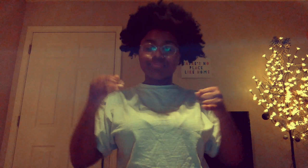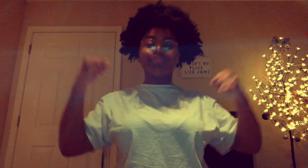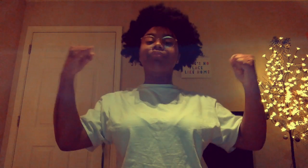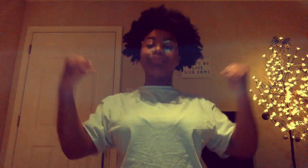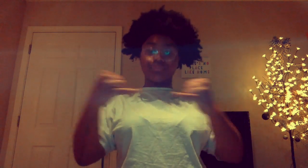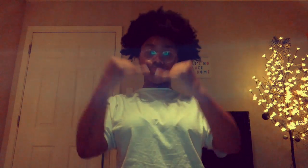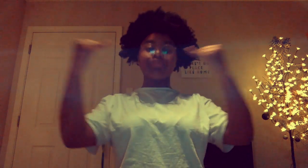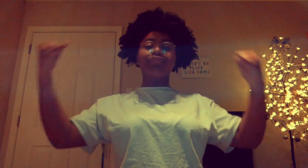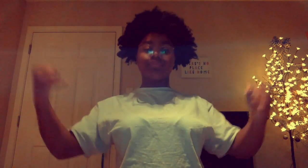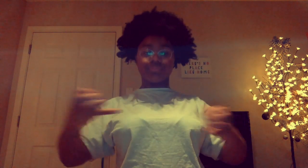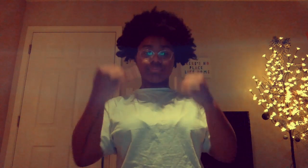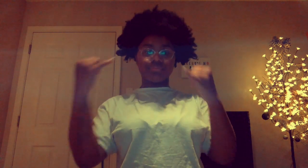cooking spaghetti.